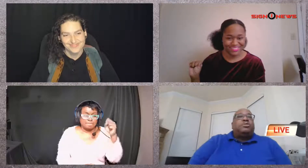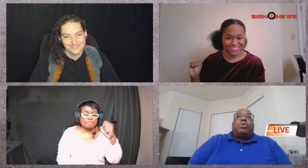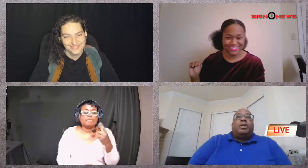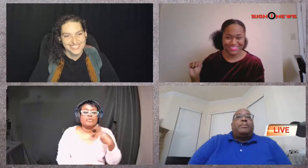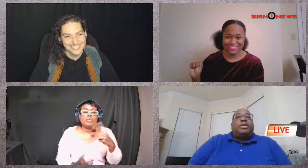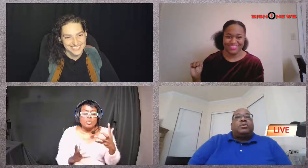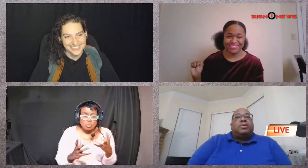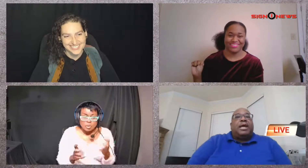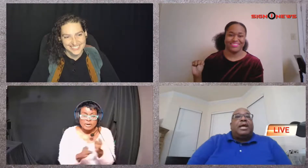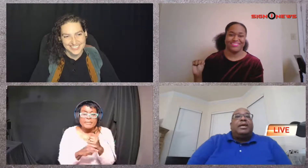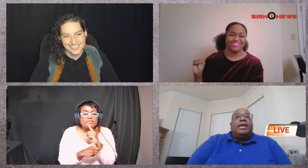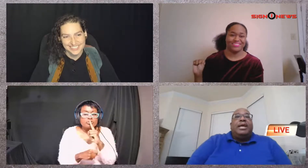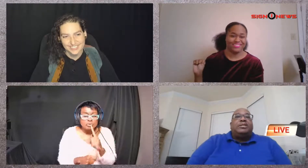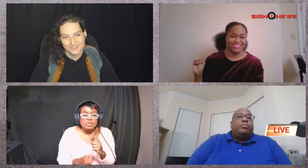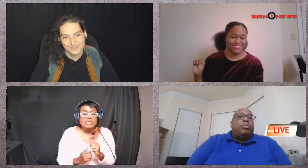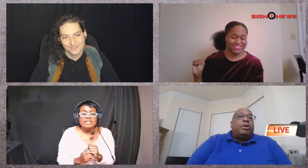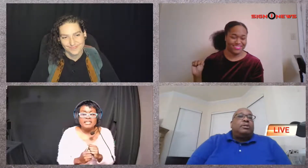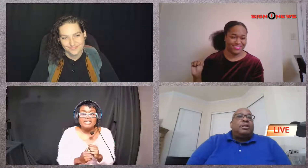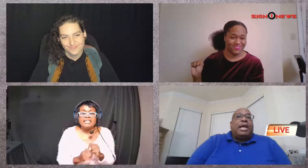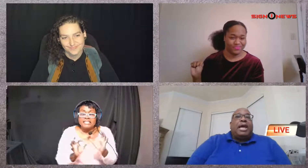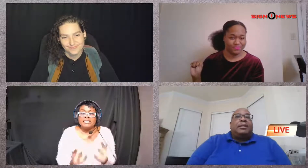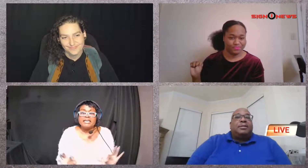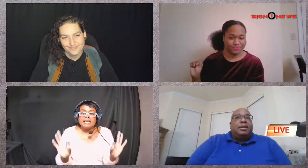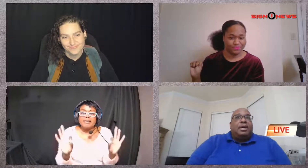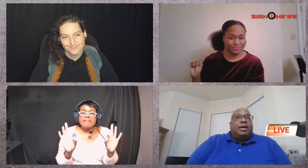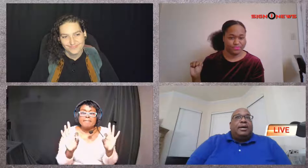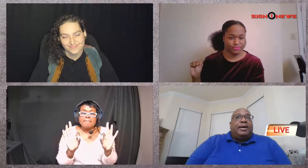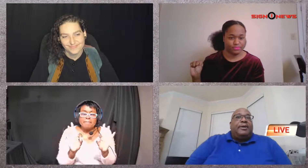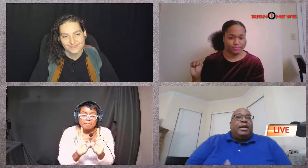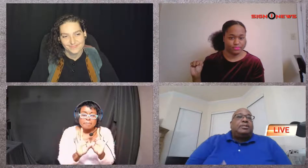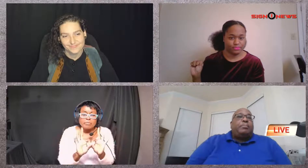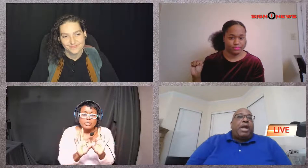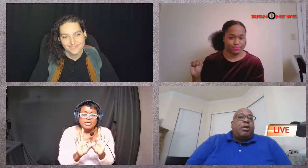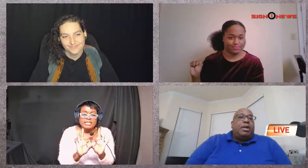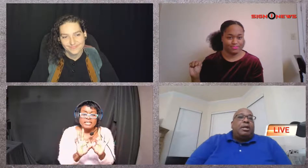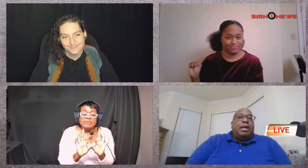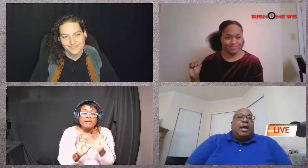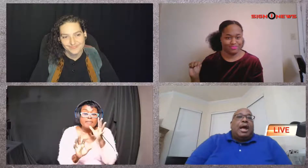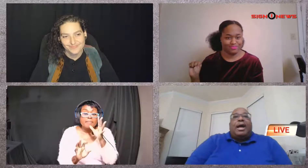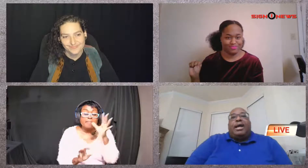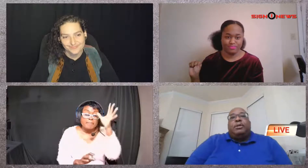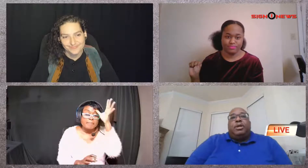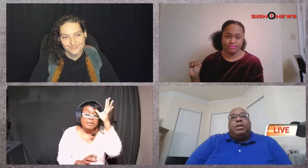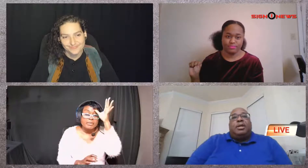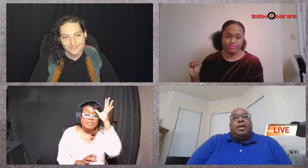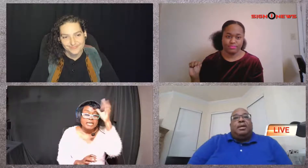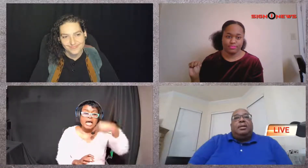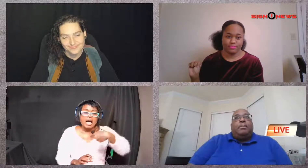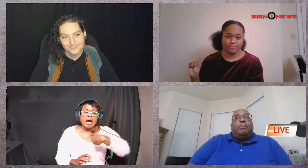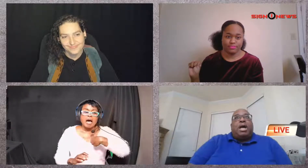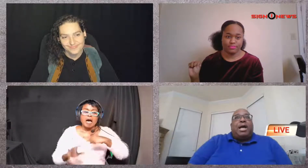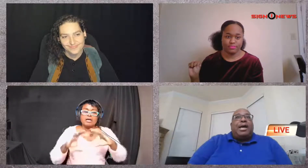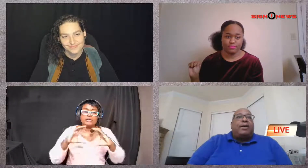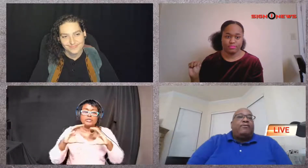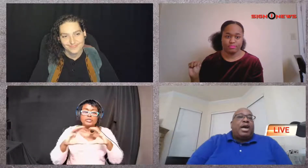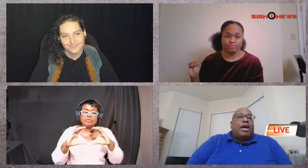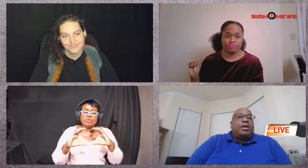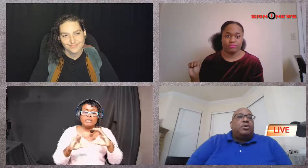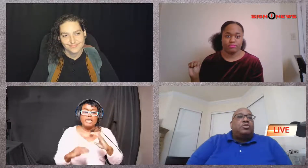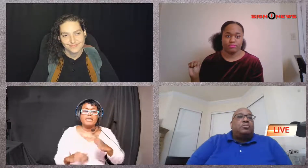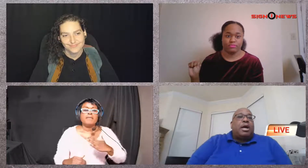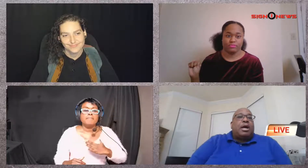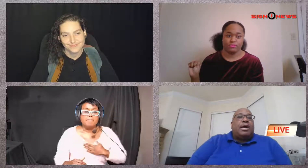we just wanted to make sure that it's important that as a parent, I communicate